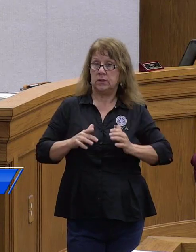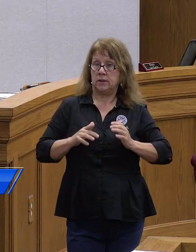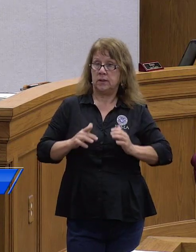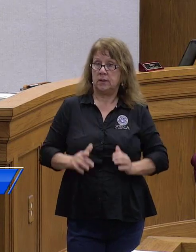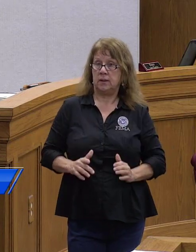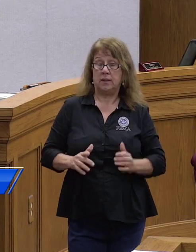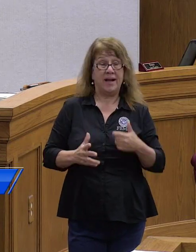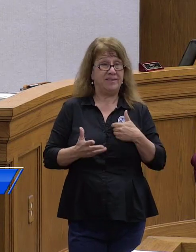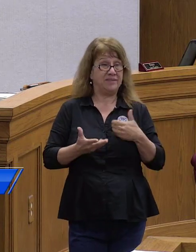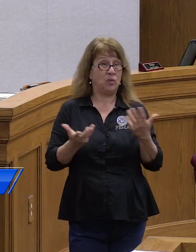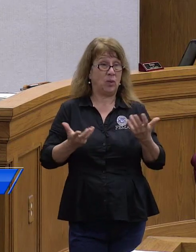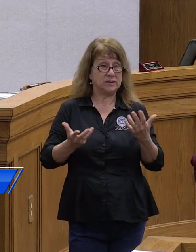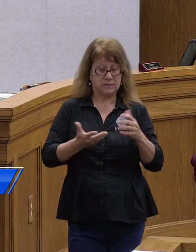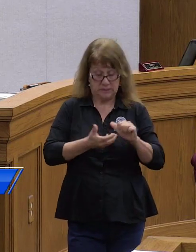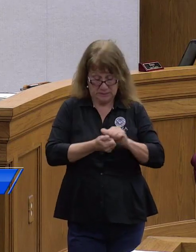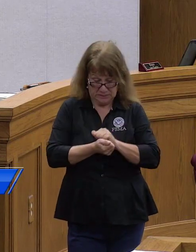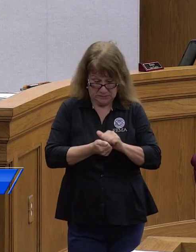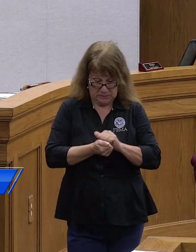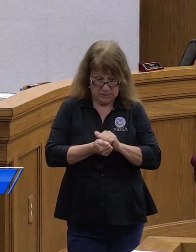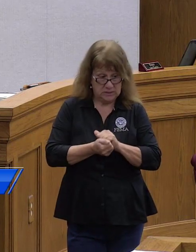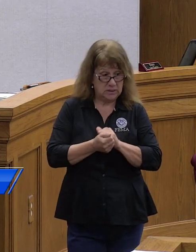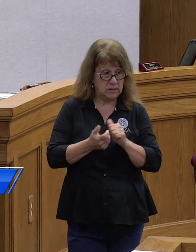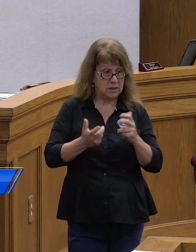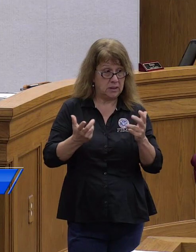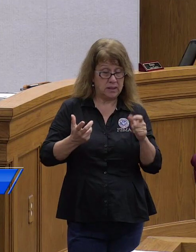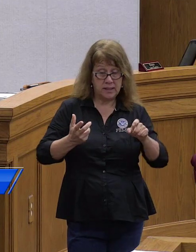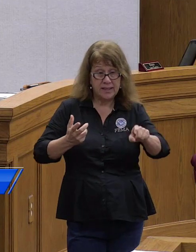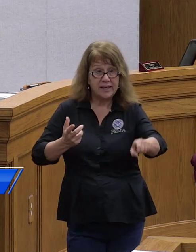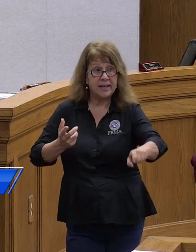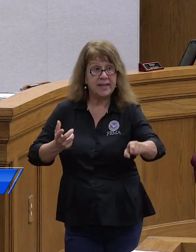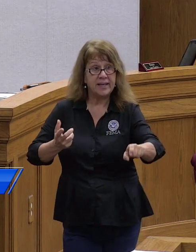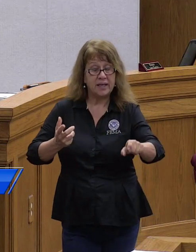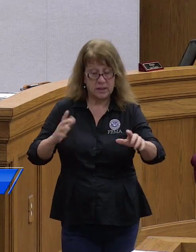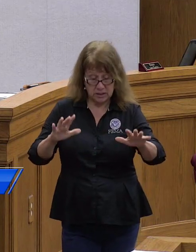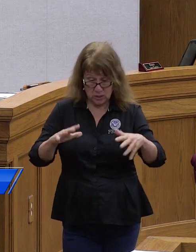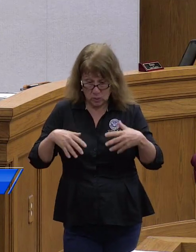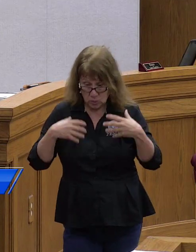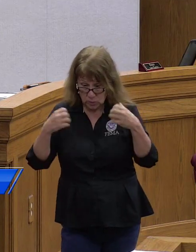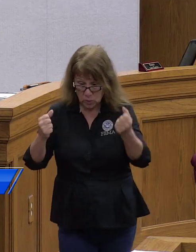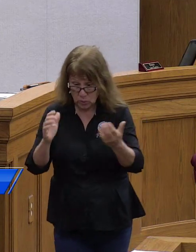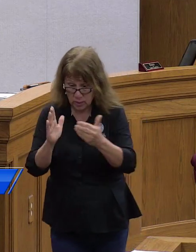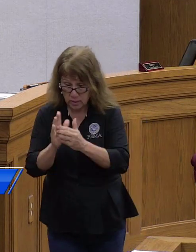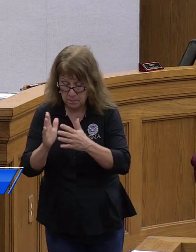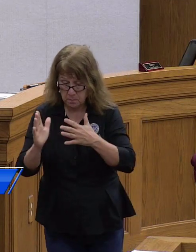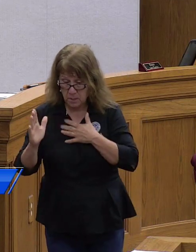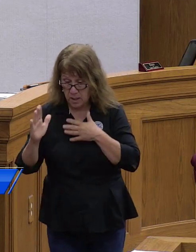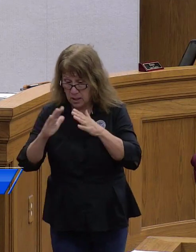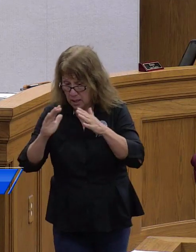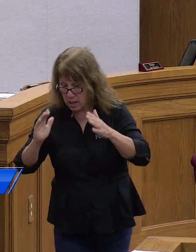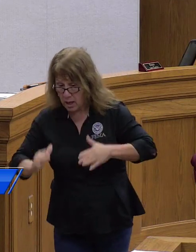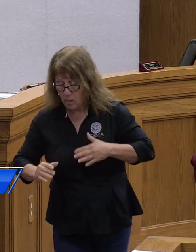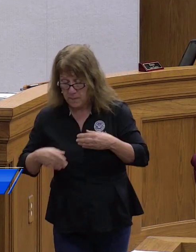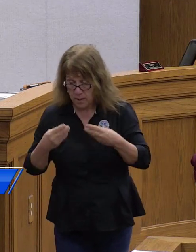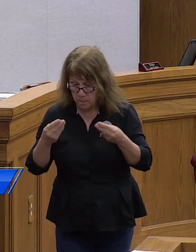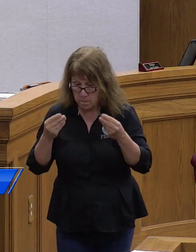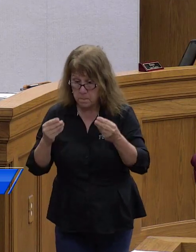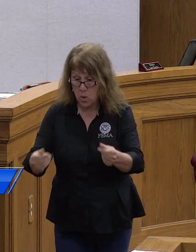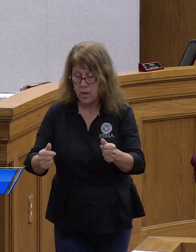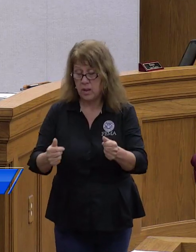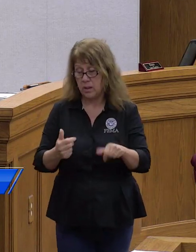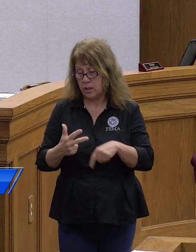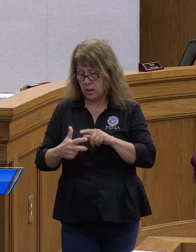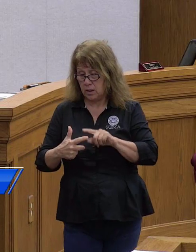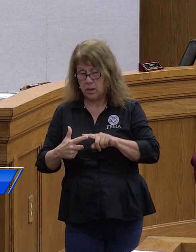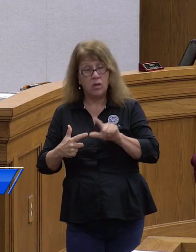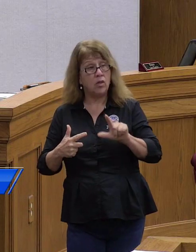have damages, who need to restore their own property, as well as these three-phase customers